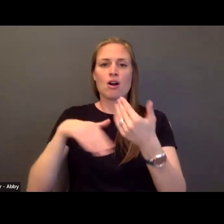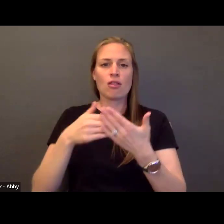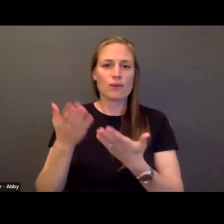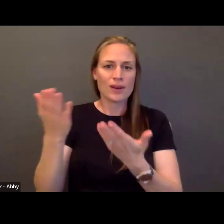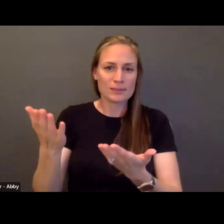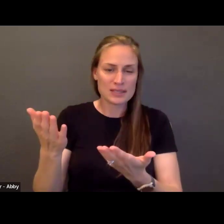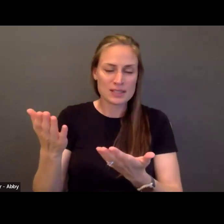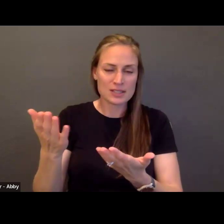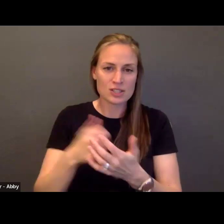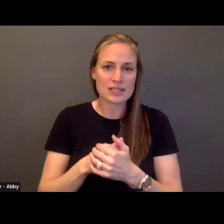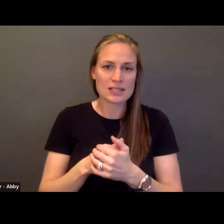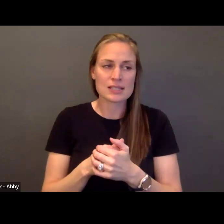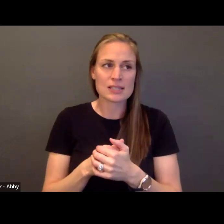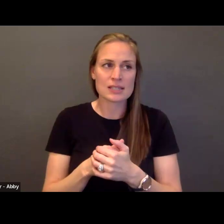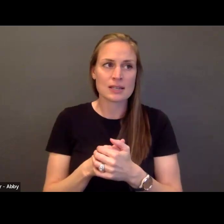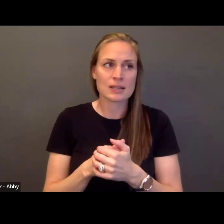was, and